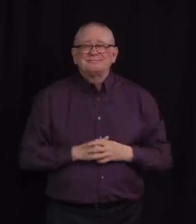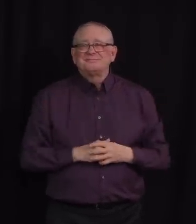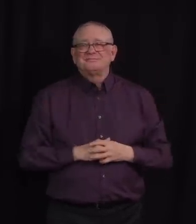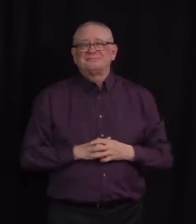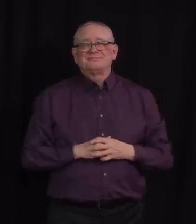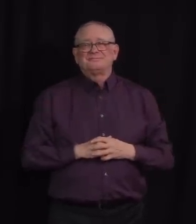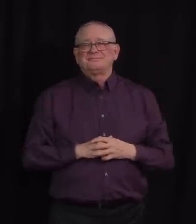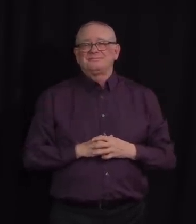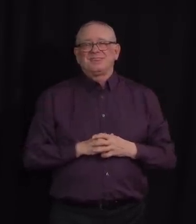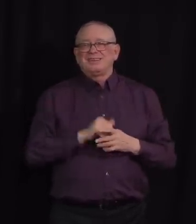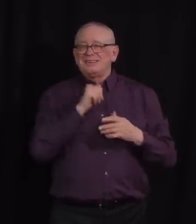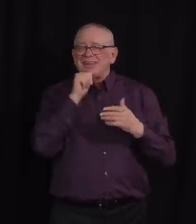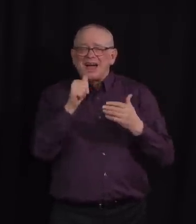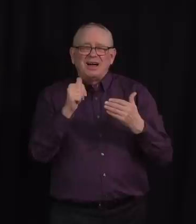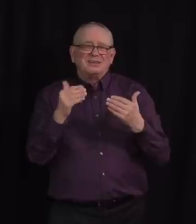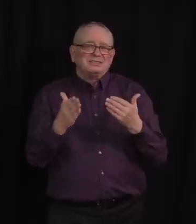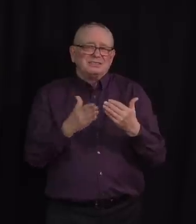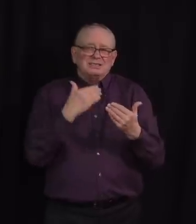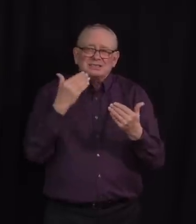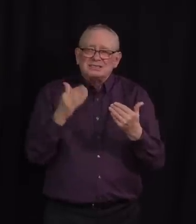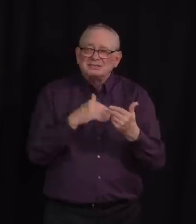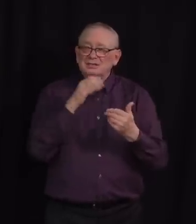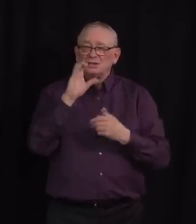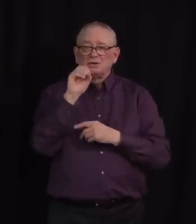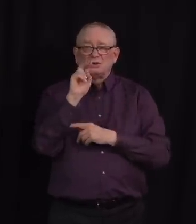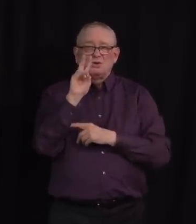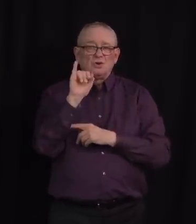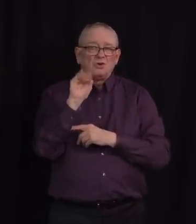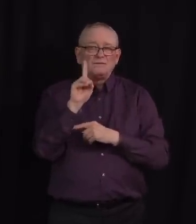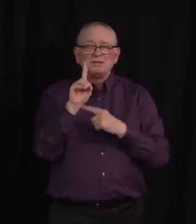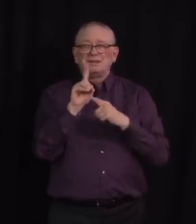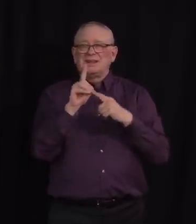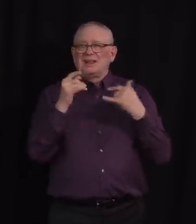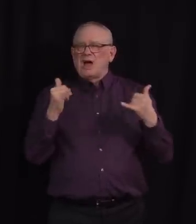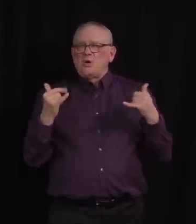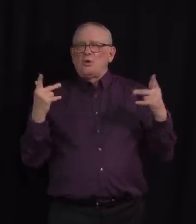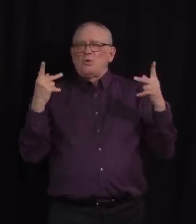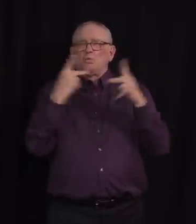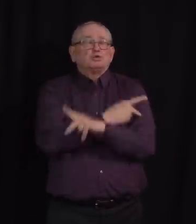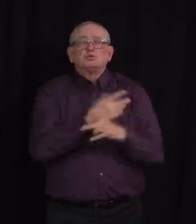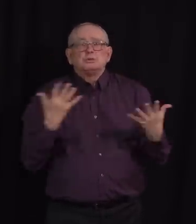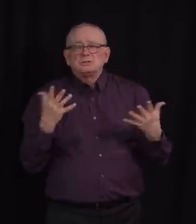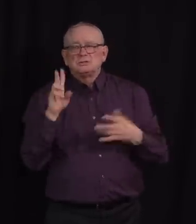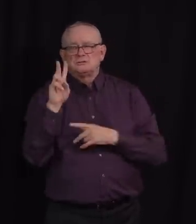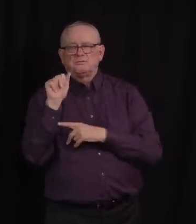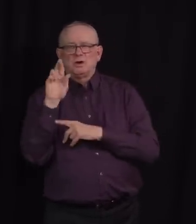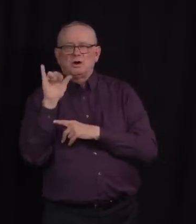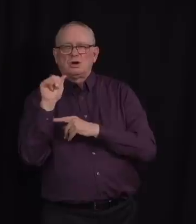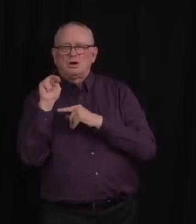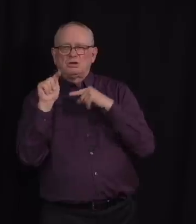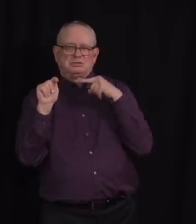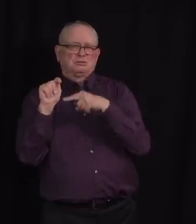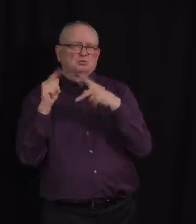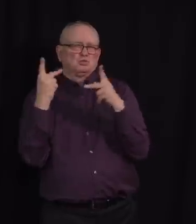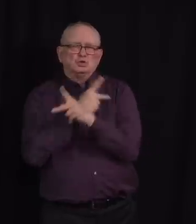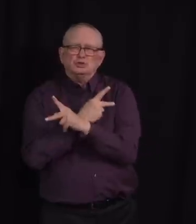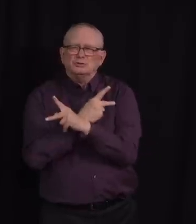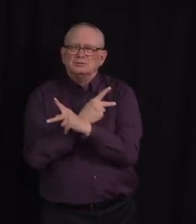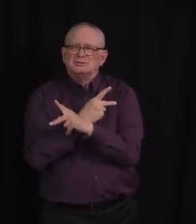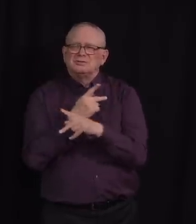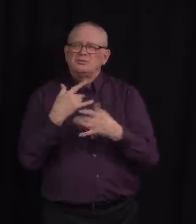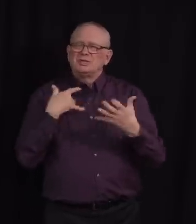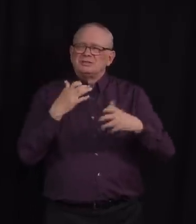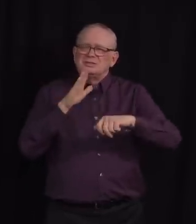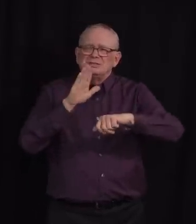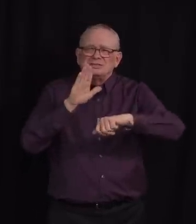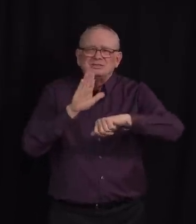with COVID-19, and variants make it even more difficult. It is why we must all be extra vigilant in following the health measures in